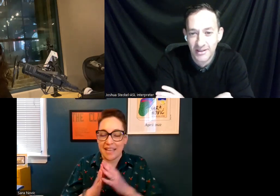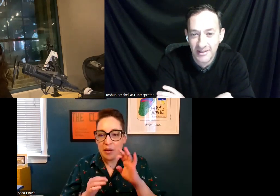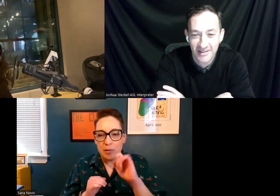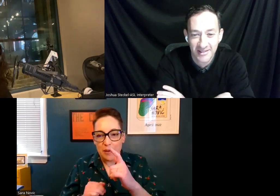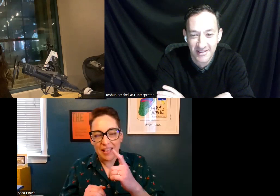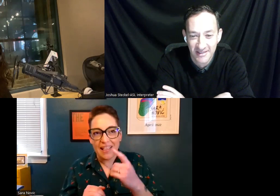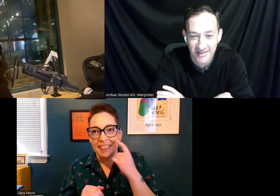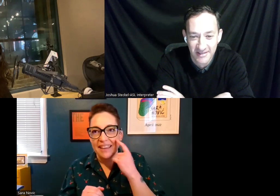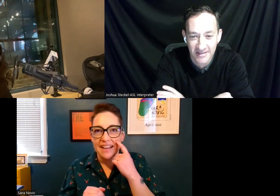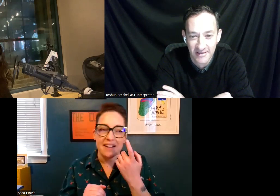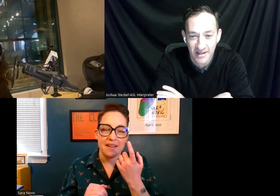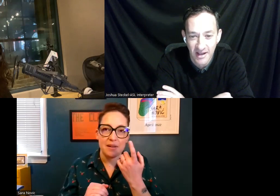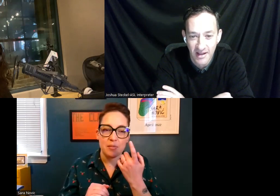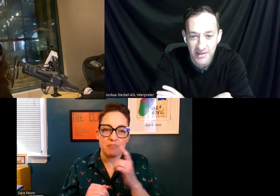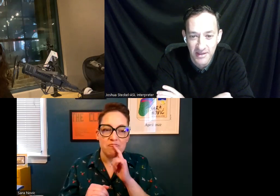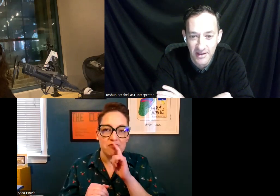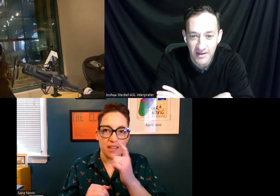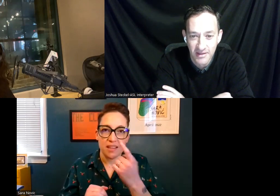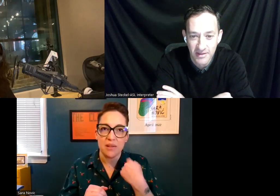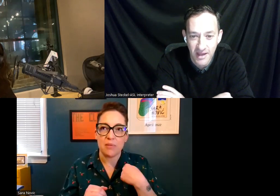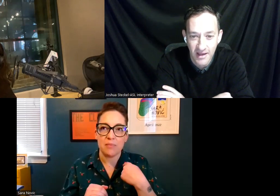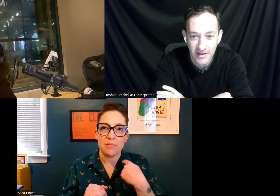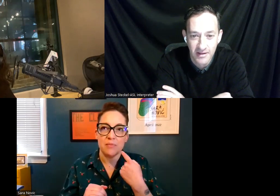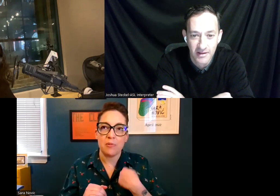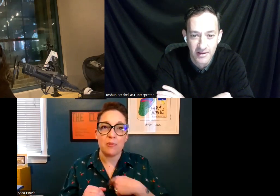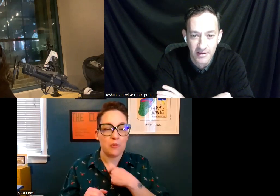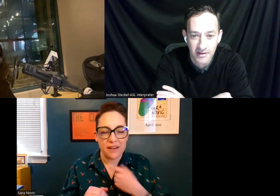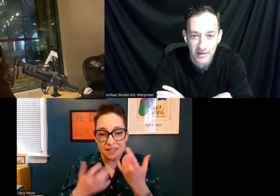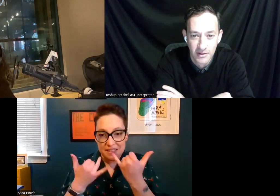Well, I think that